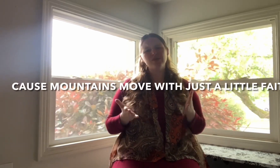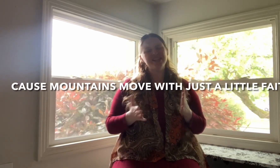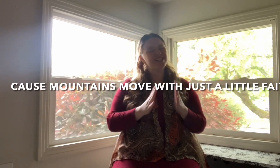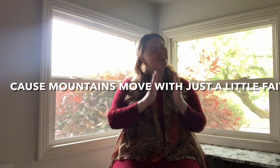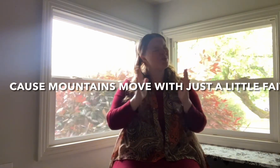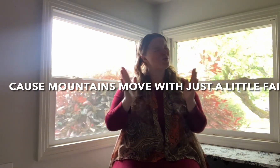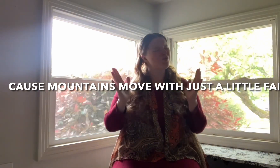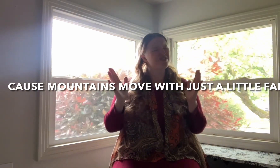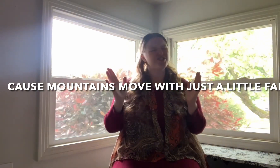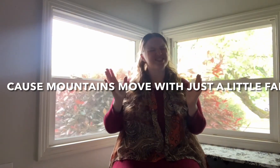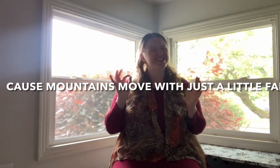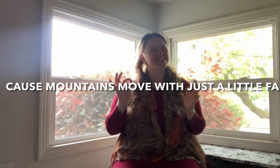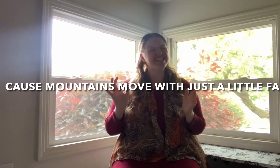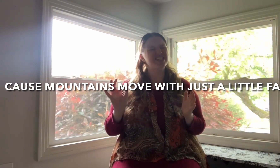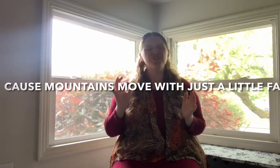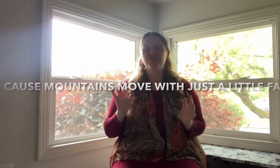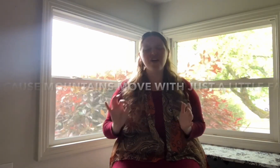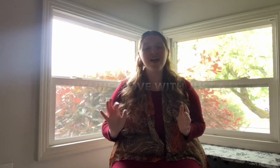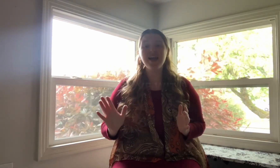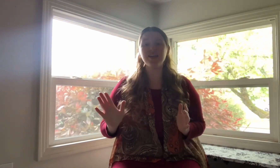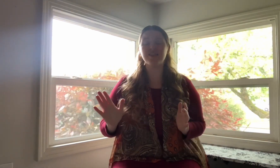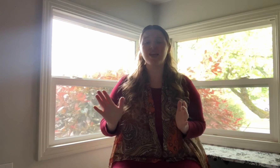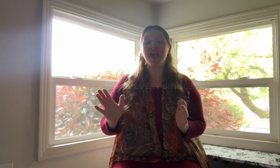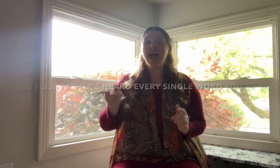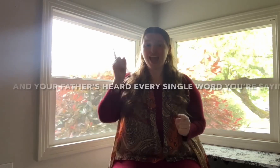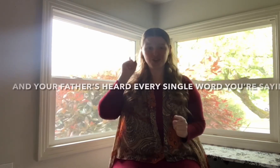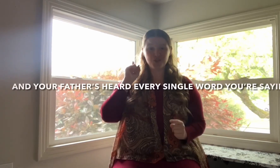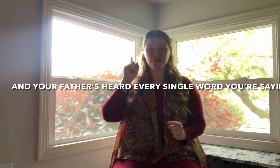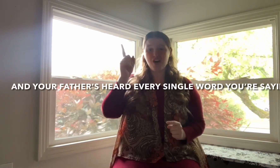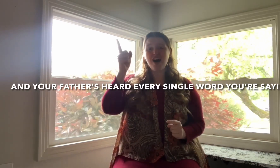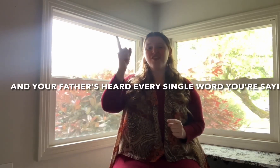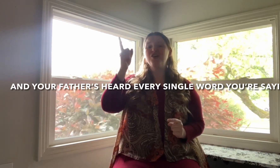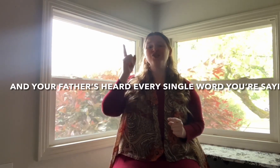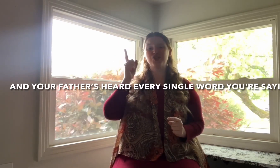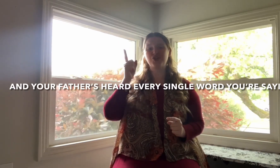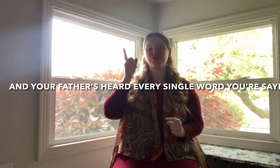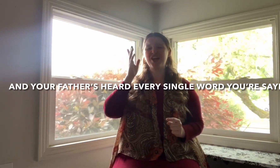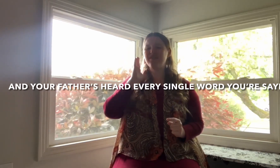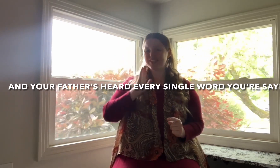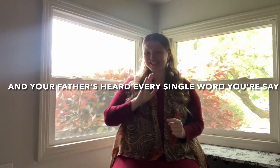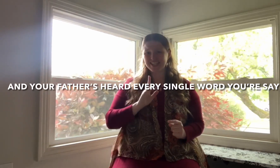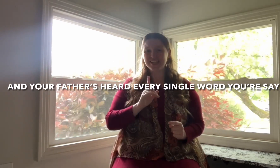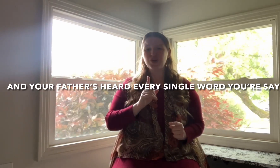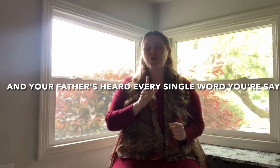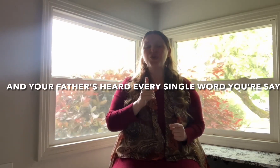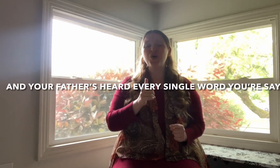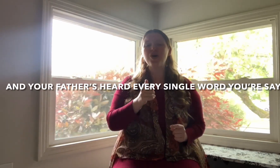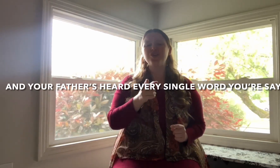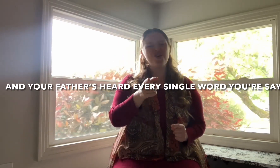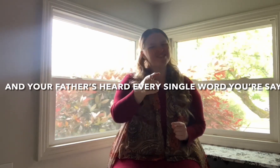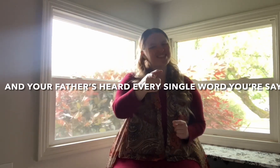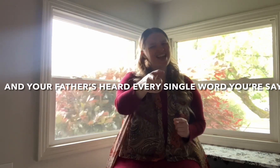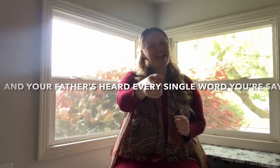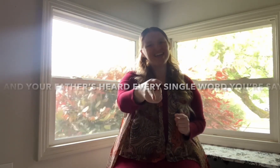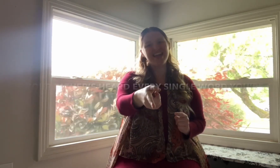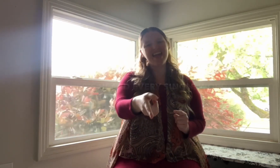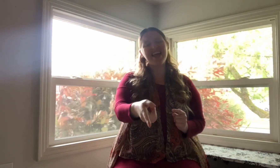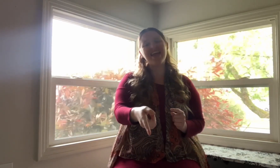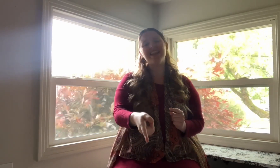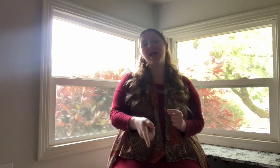mountains move with just a little faith. And your Father's heard every single word you're saying.